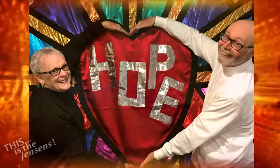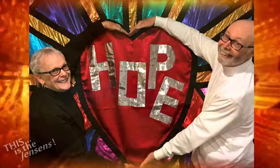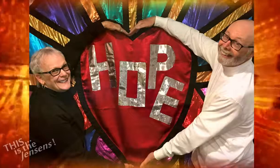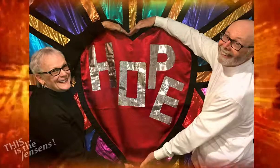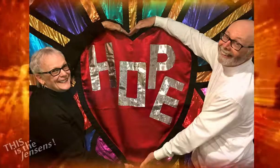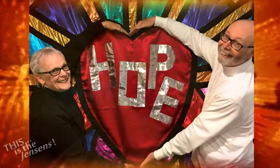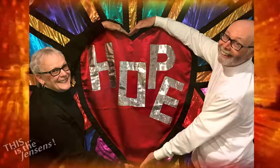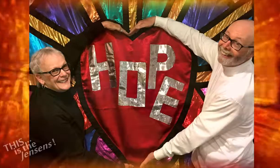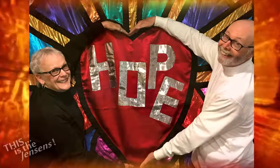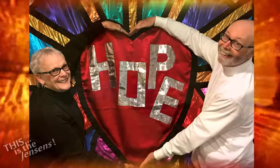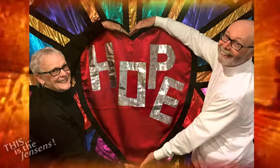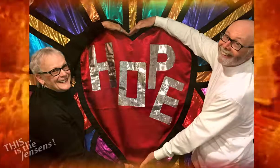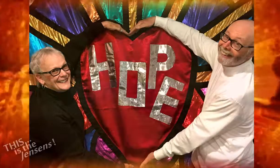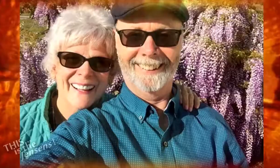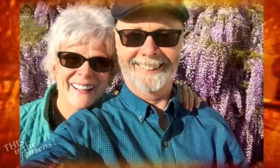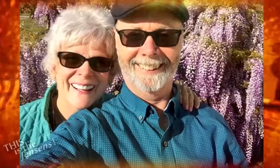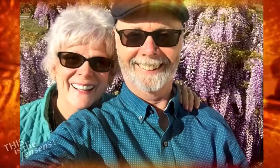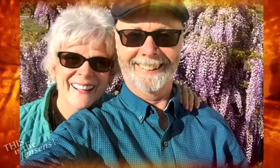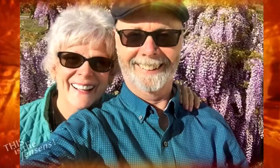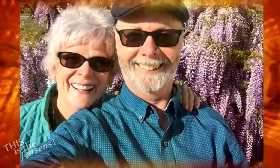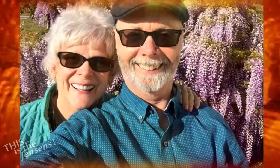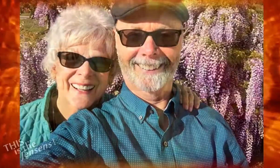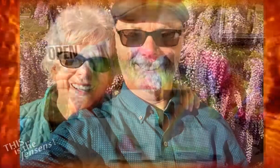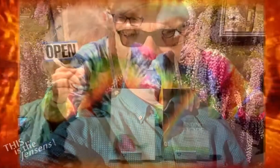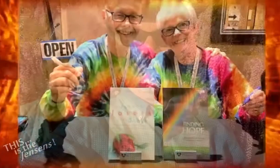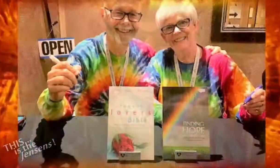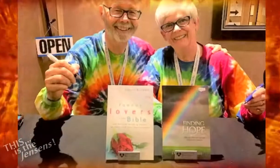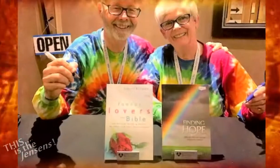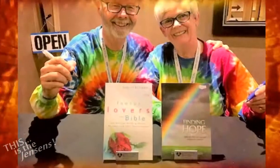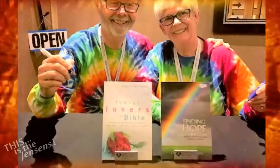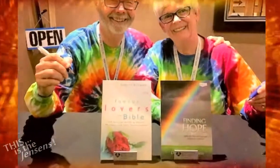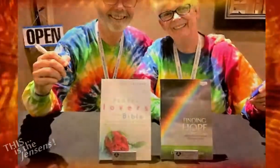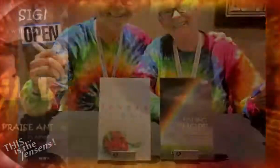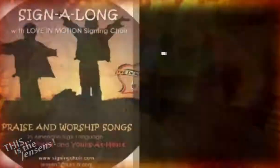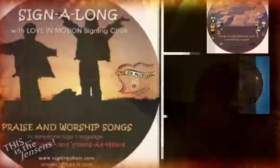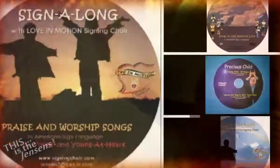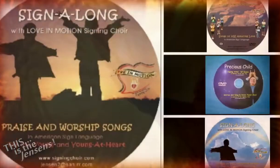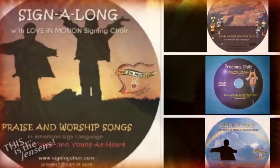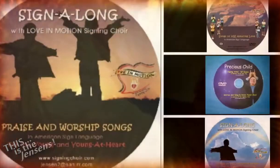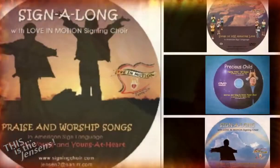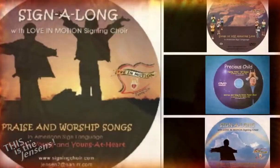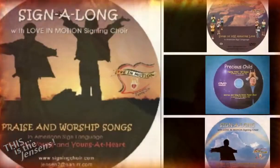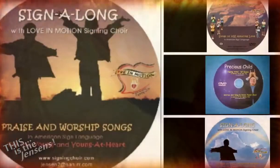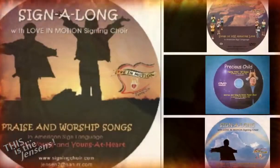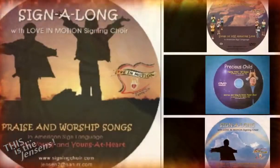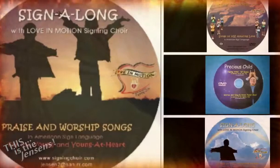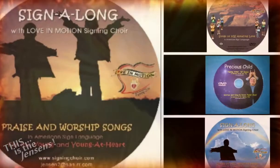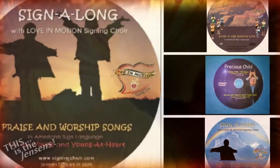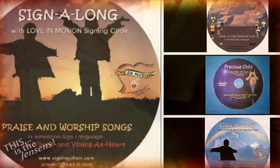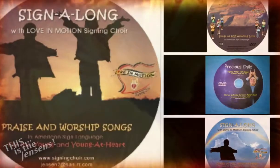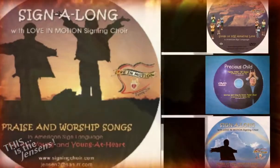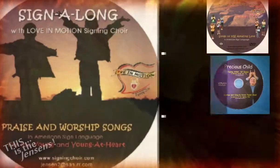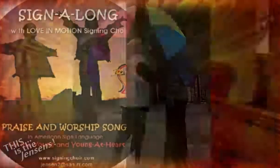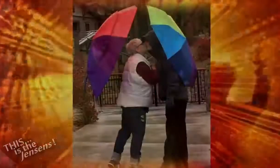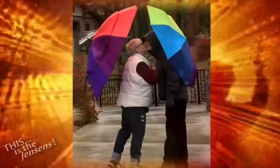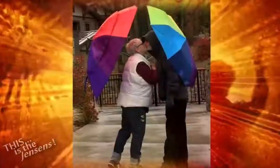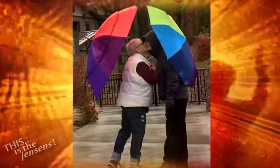With a passion for serving, Doug and BJ Jensen are authors of 18 books, producers of 16 videos, and together have